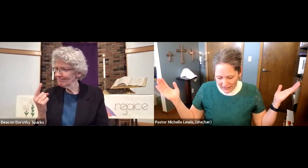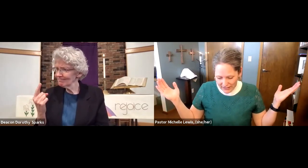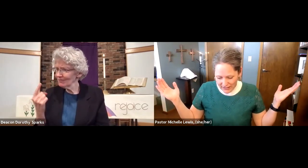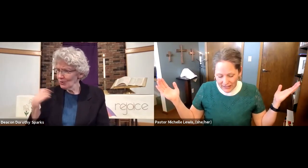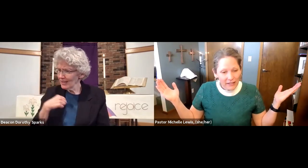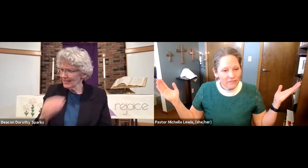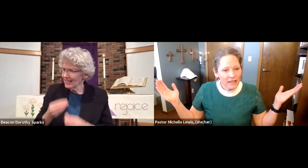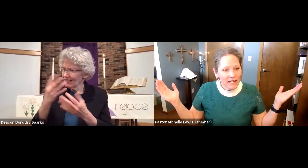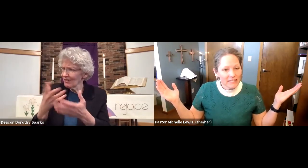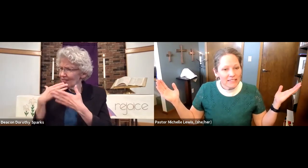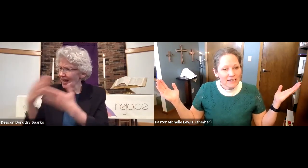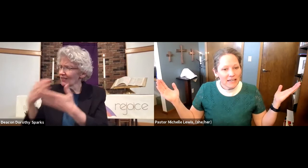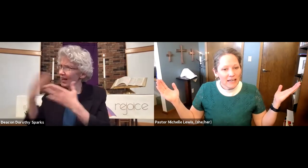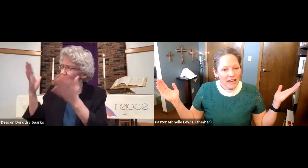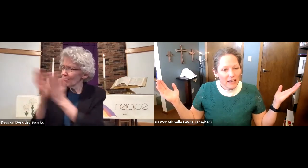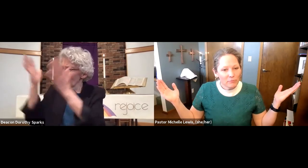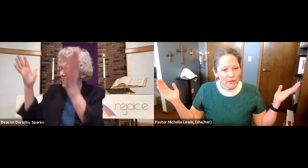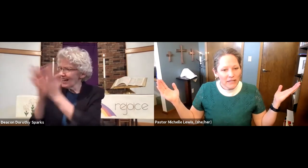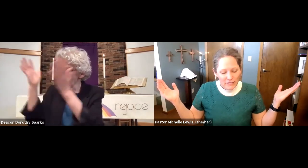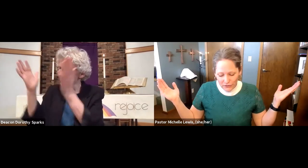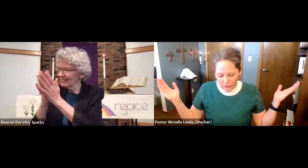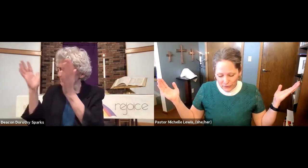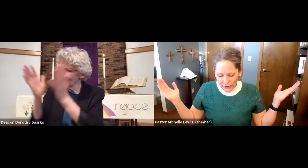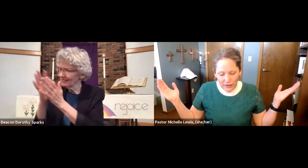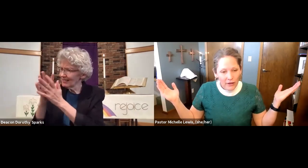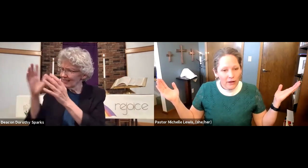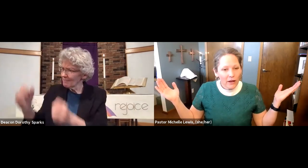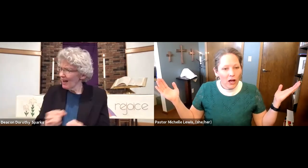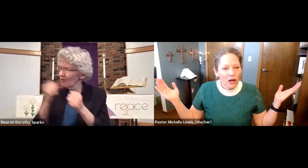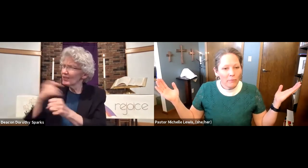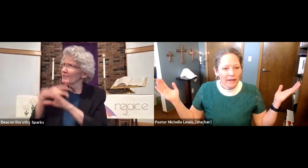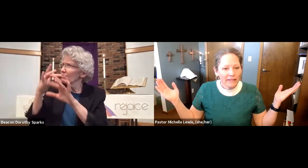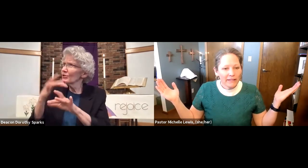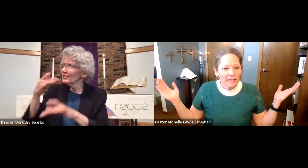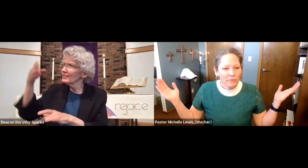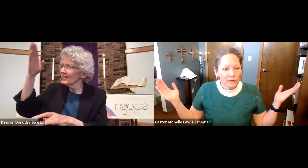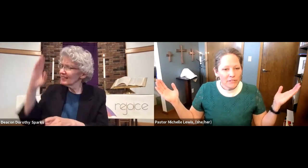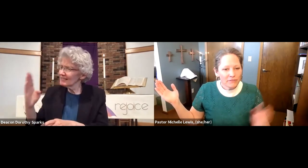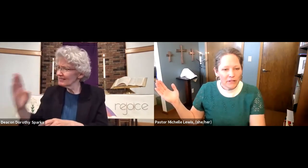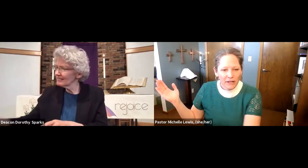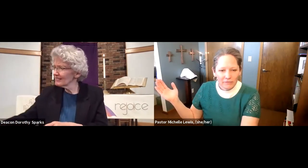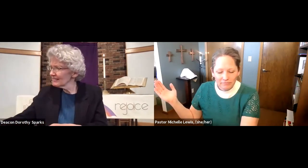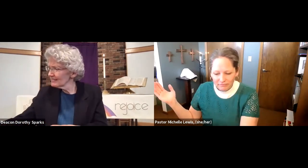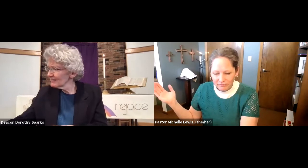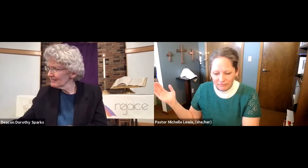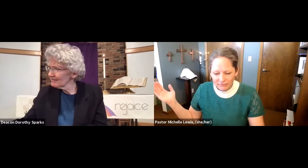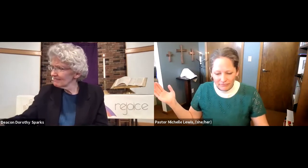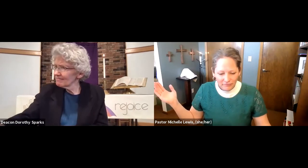always give thanks and praise to you, Almighty and merciful